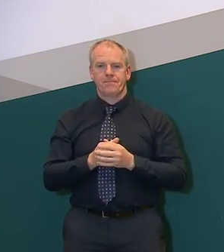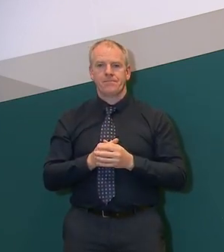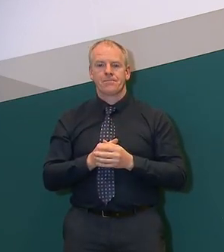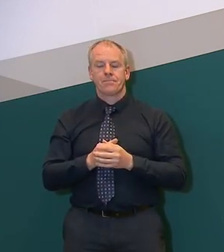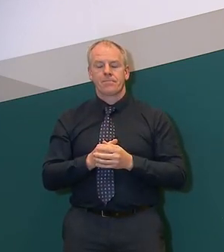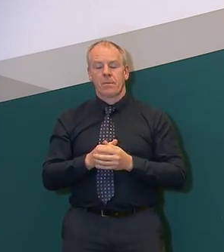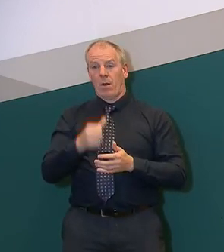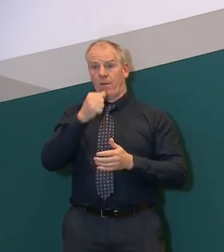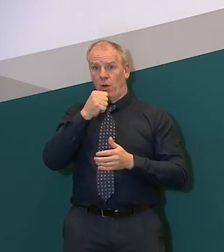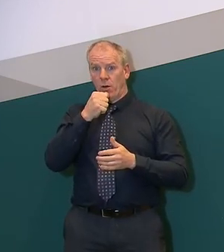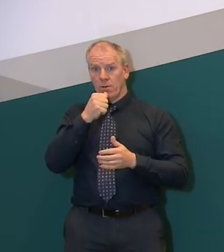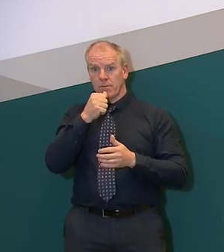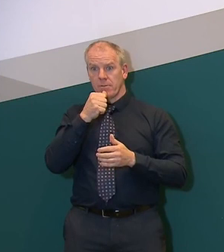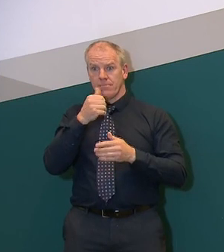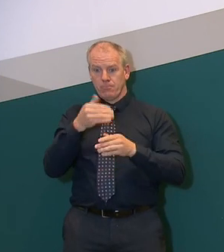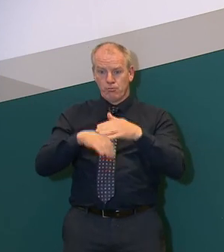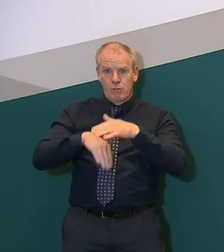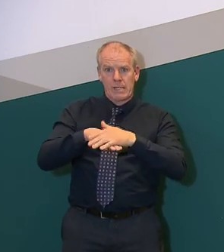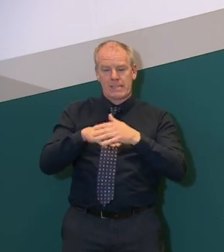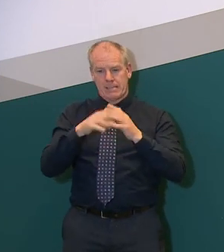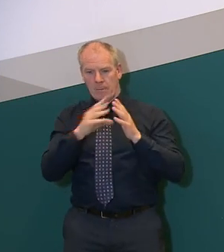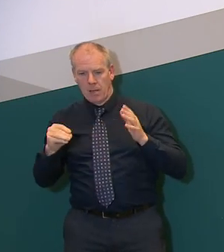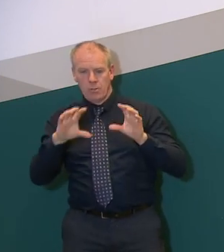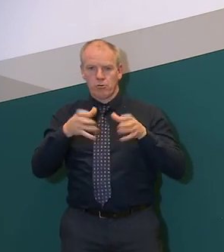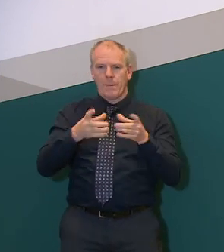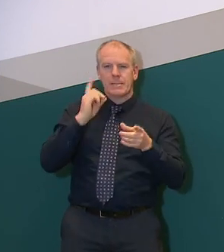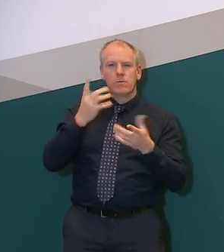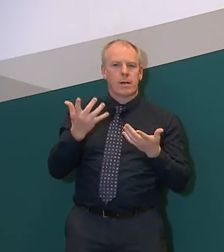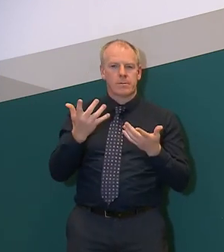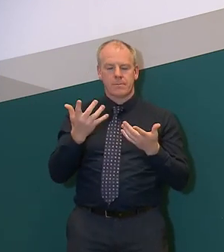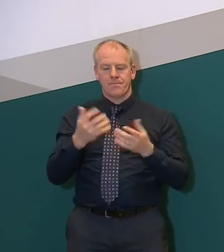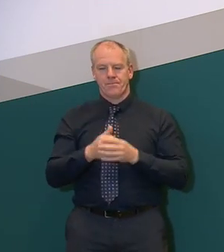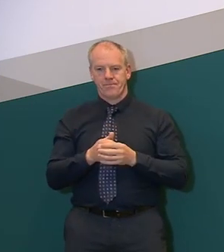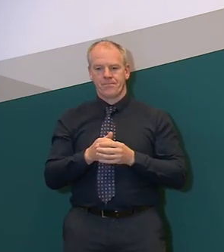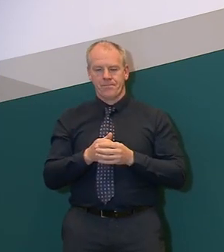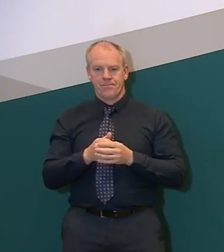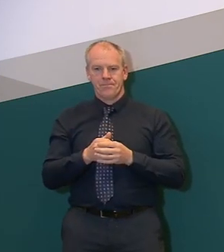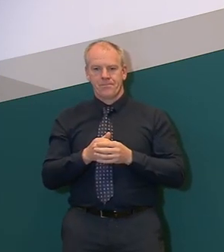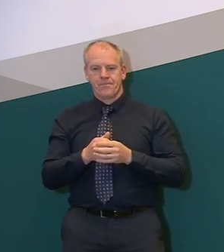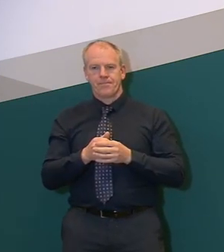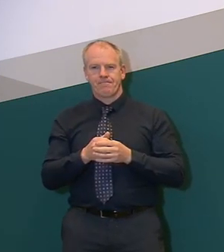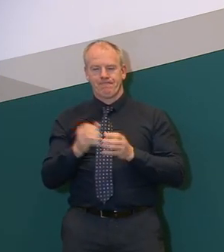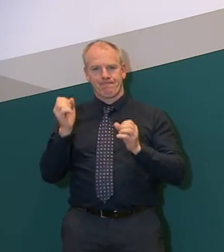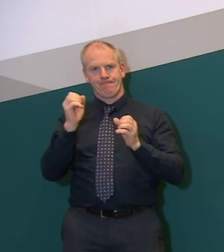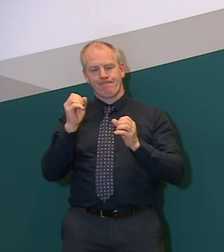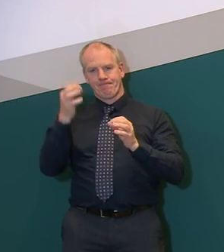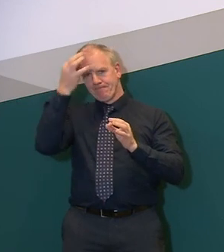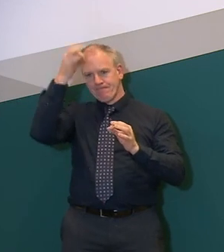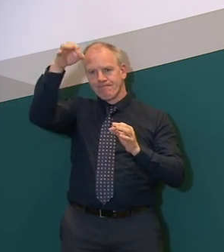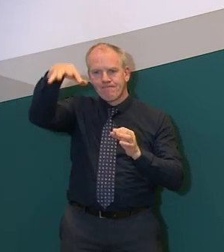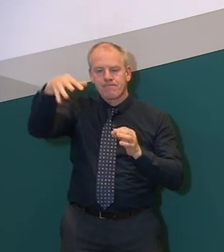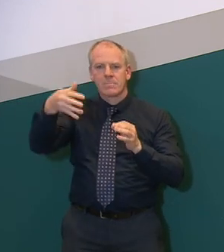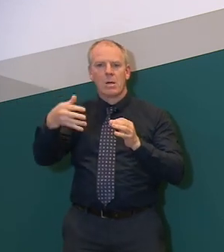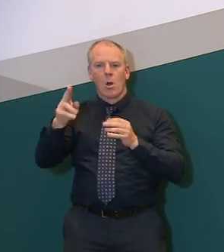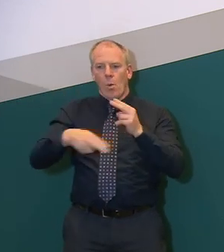so the first step that we took as a modelling group was to forecast what that